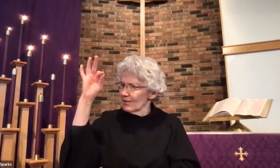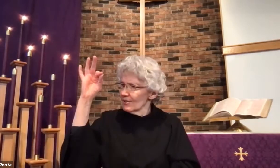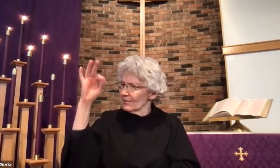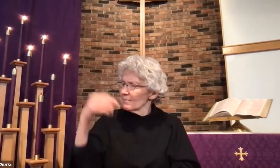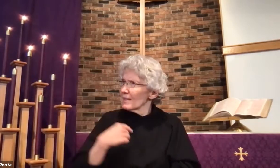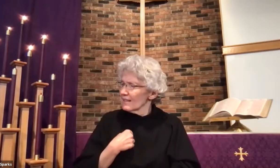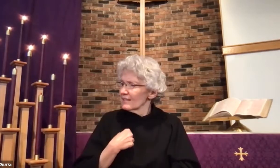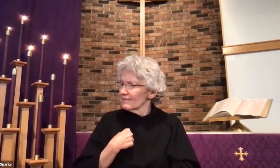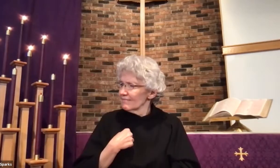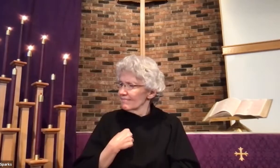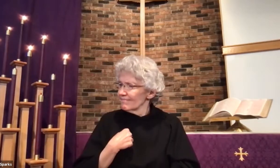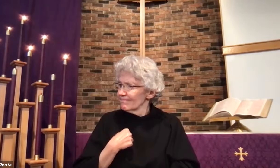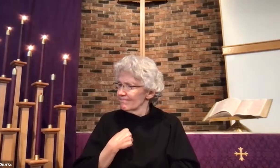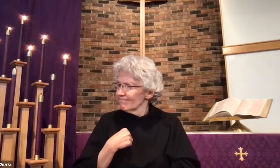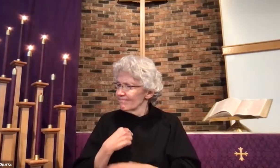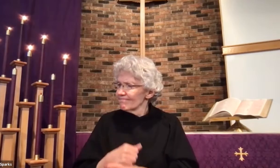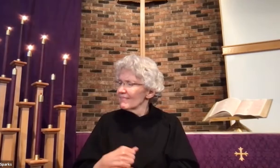Come and find me.